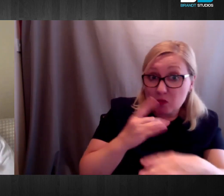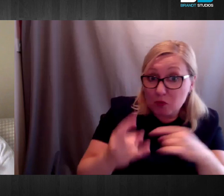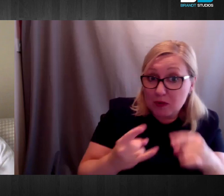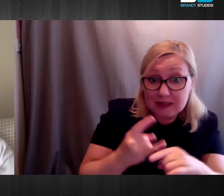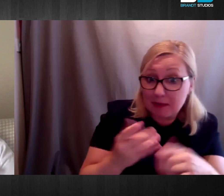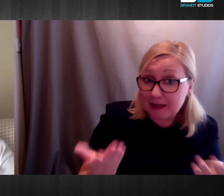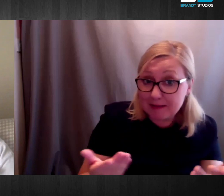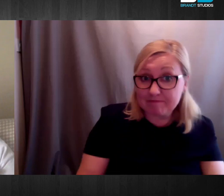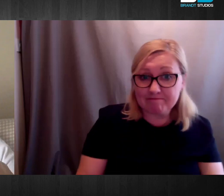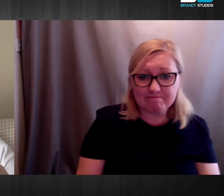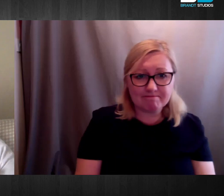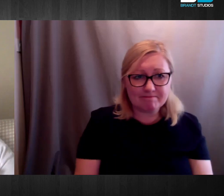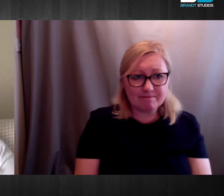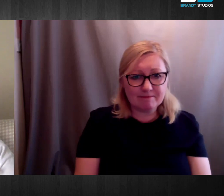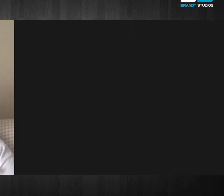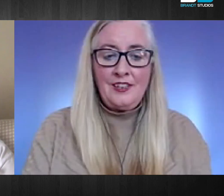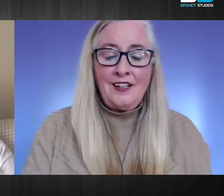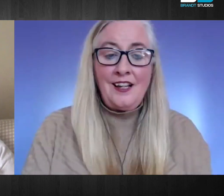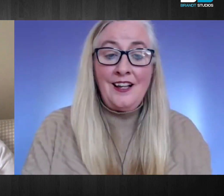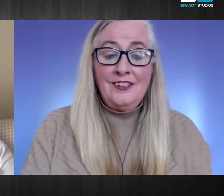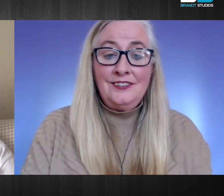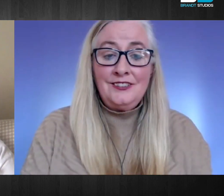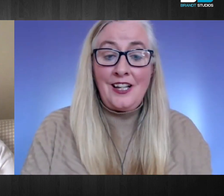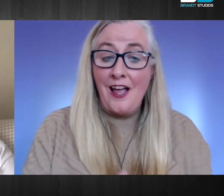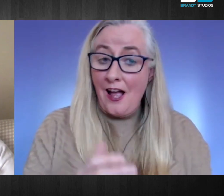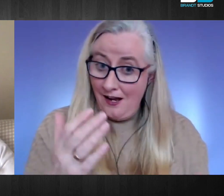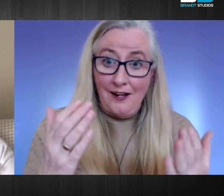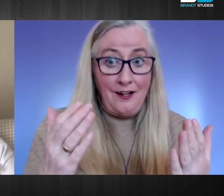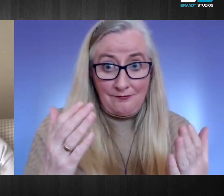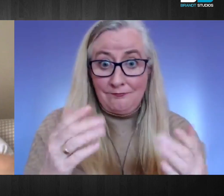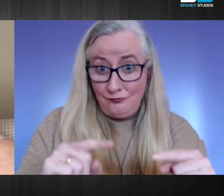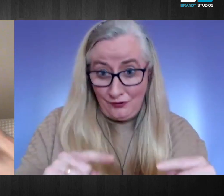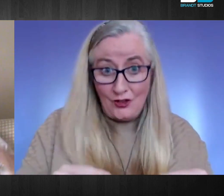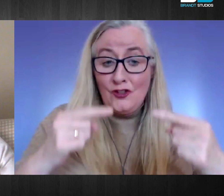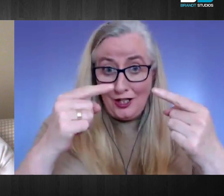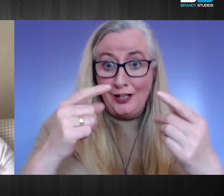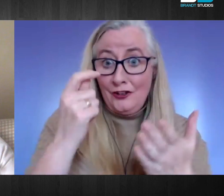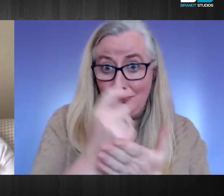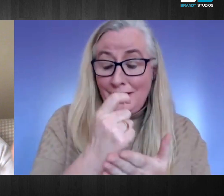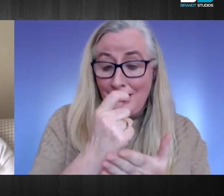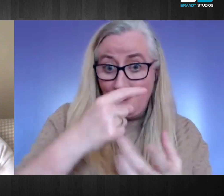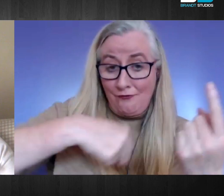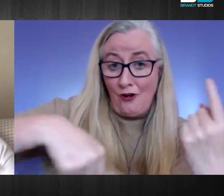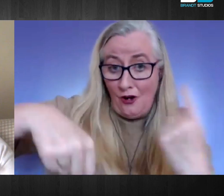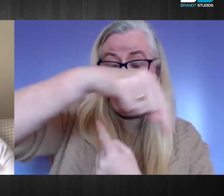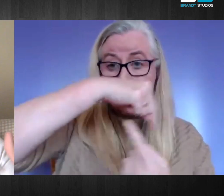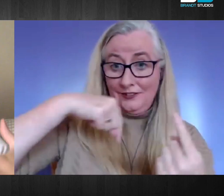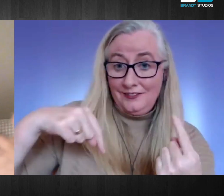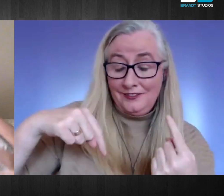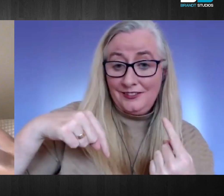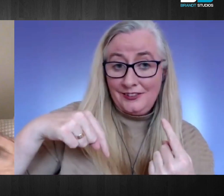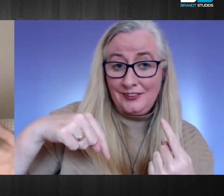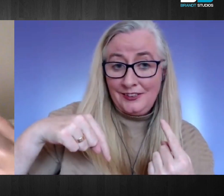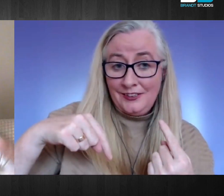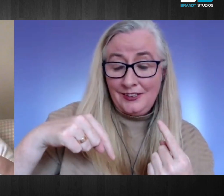Thanks, Adele. Yeah, it is a very strange time for charities at the moment. So on one hand, you've got people like Casey who